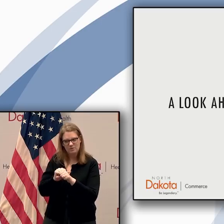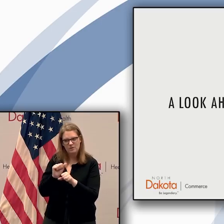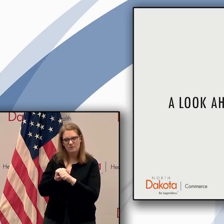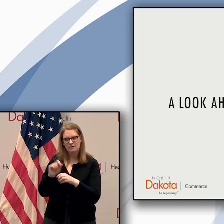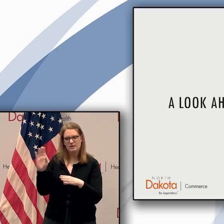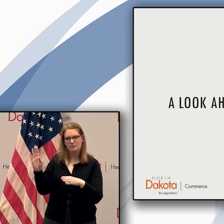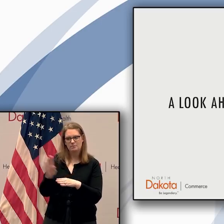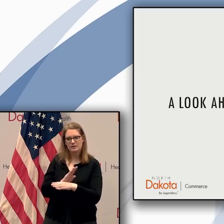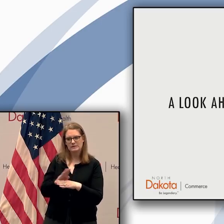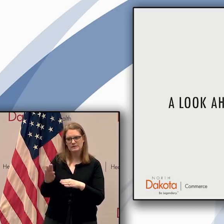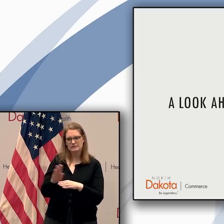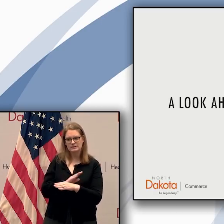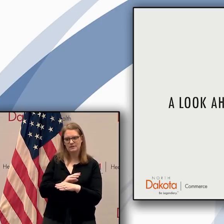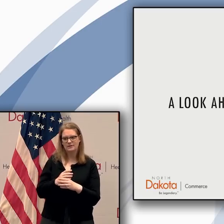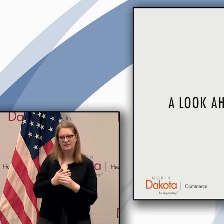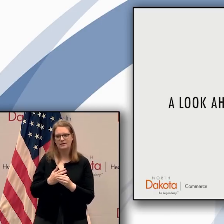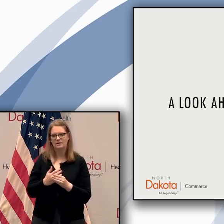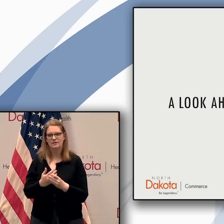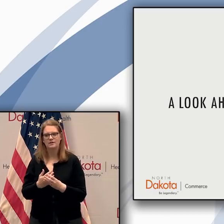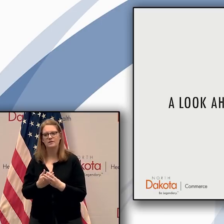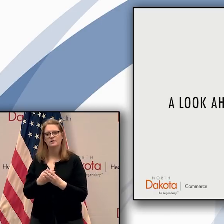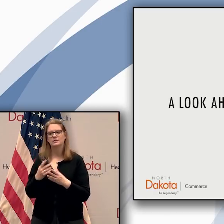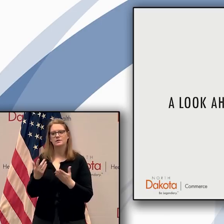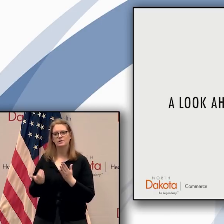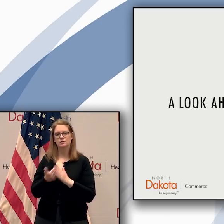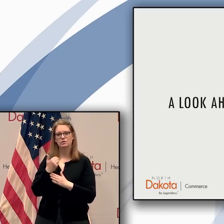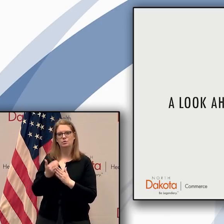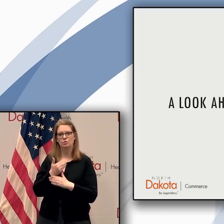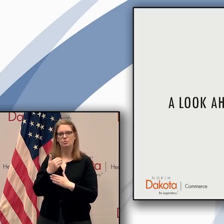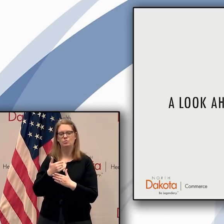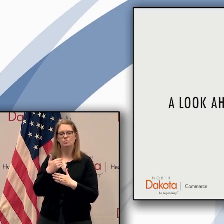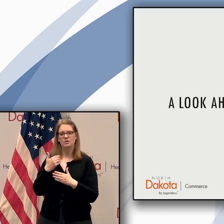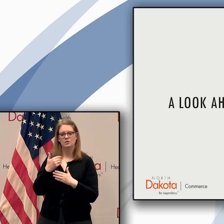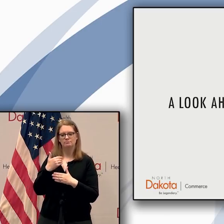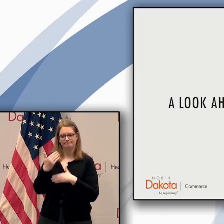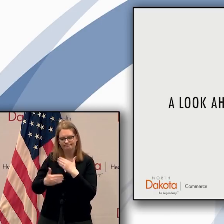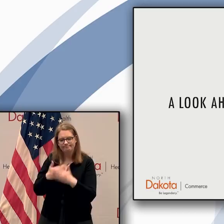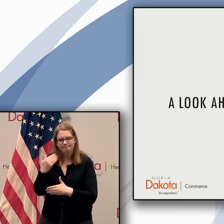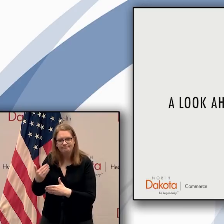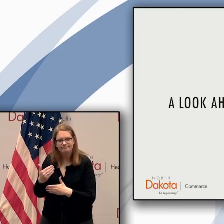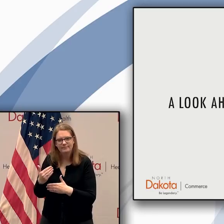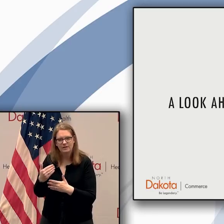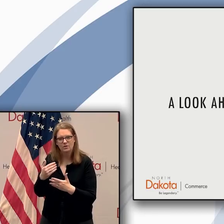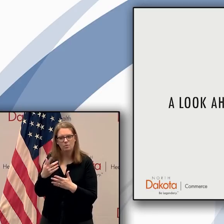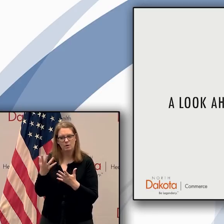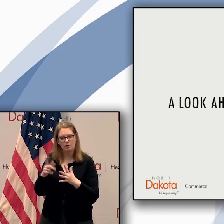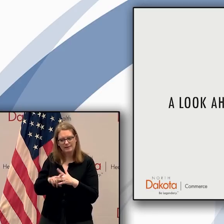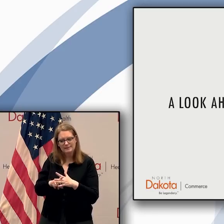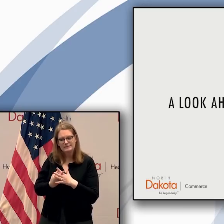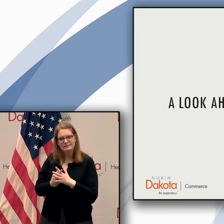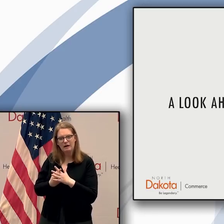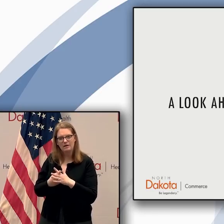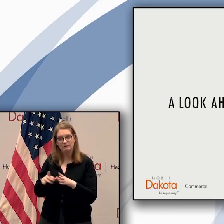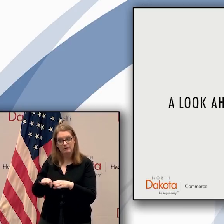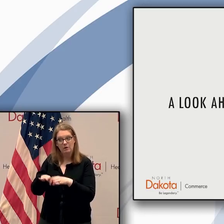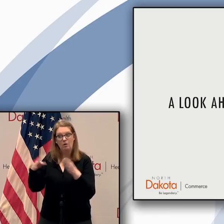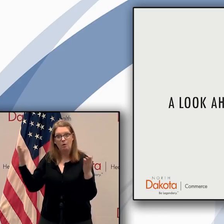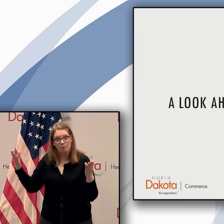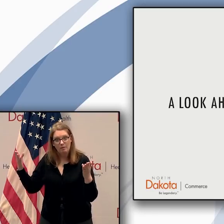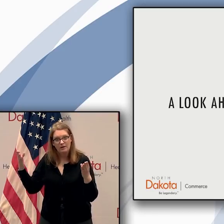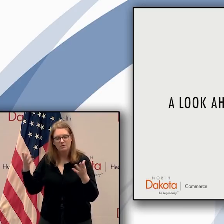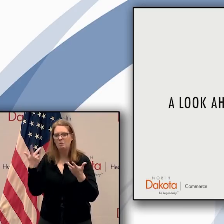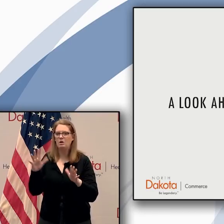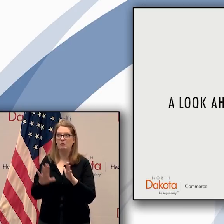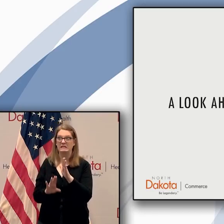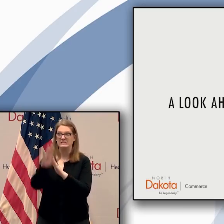and employers to identify new protocols to restart without a rebound, so that we can safely guard the lives of